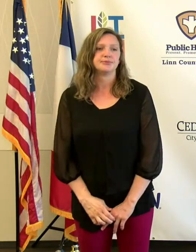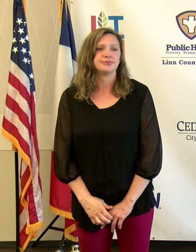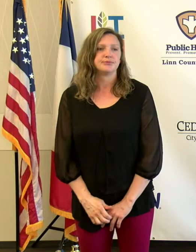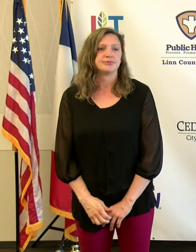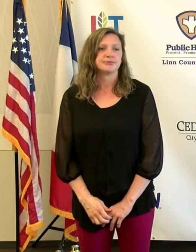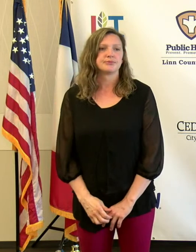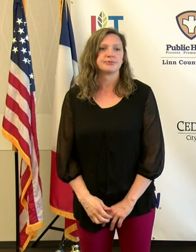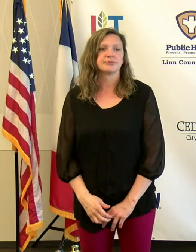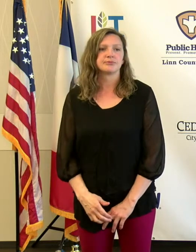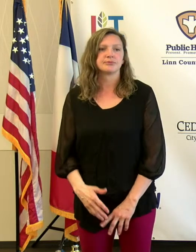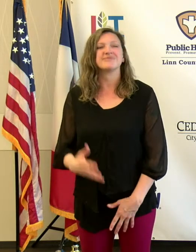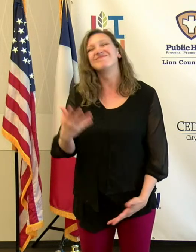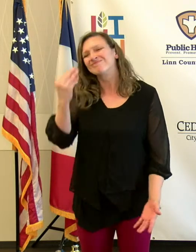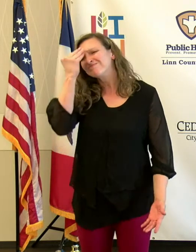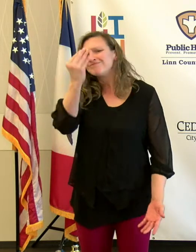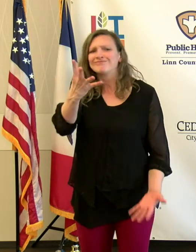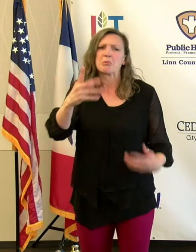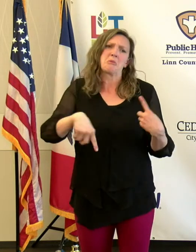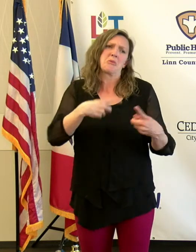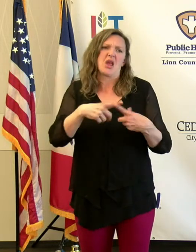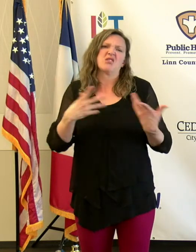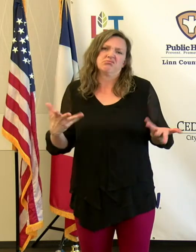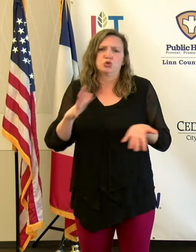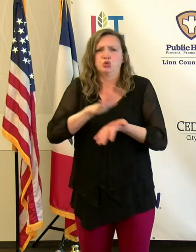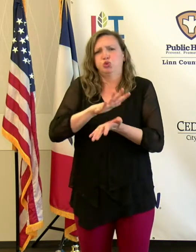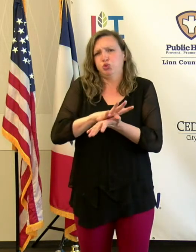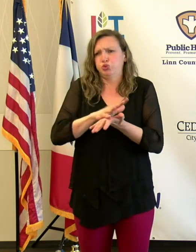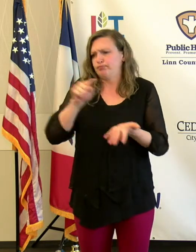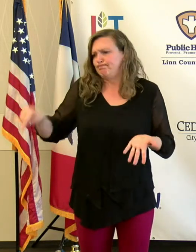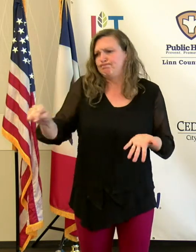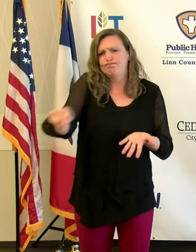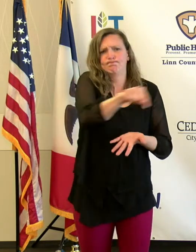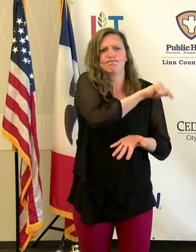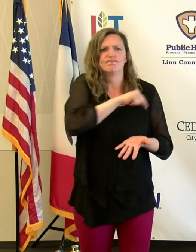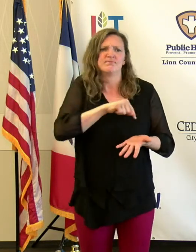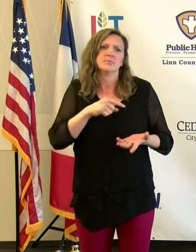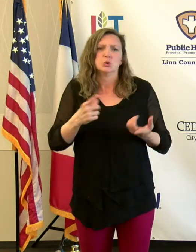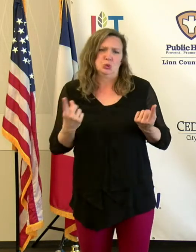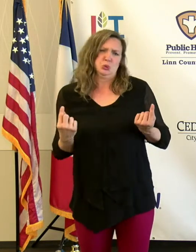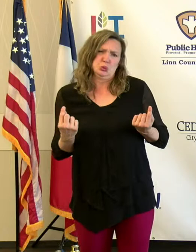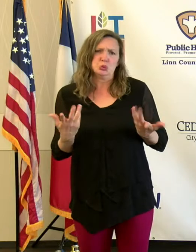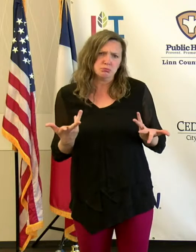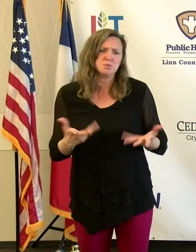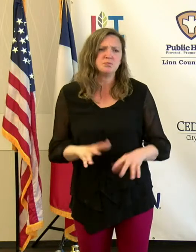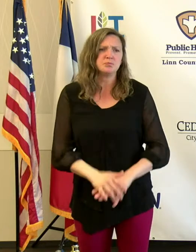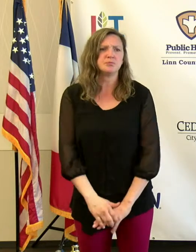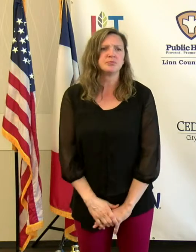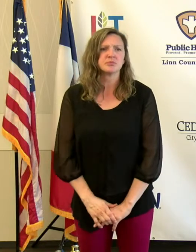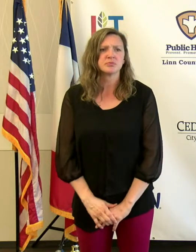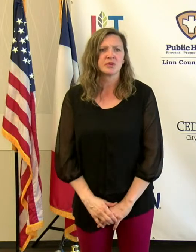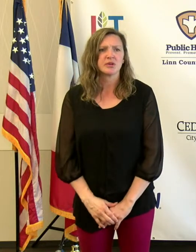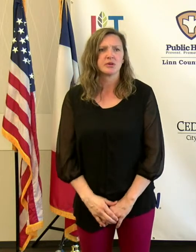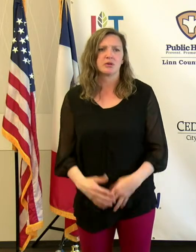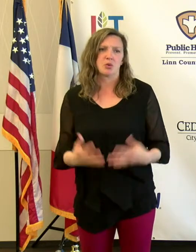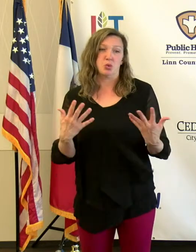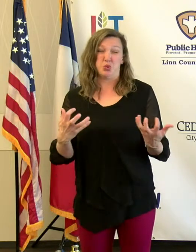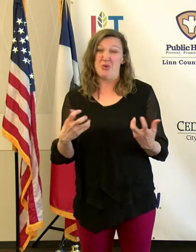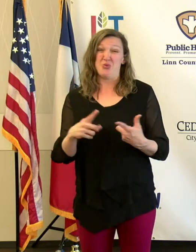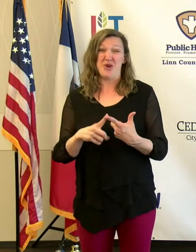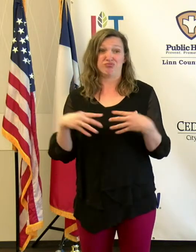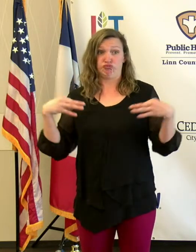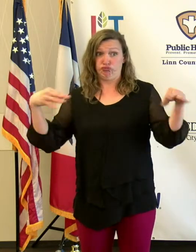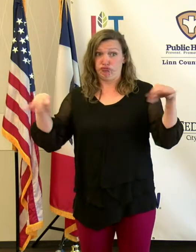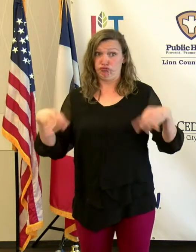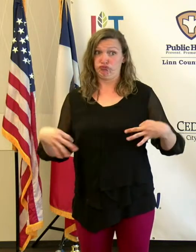Grantwood area service area. I'd like to share information with you today, updated guidance from our